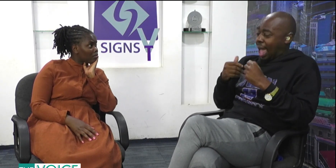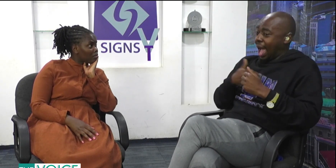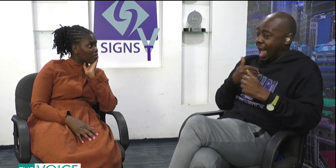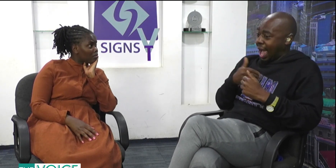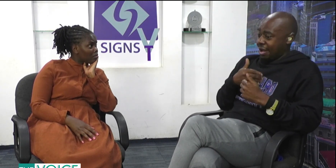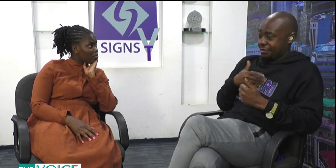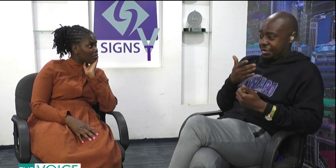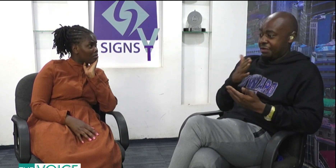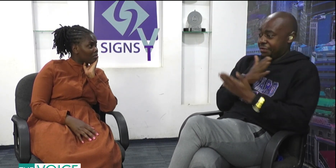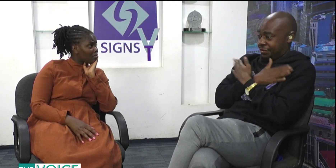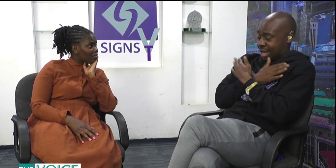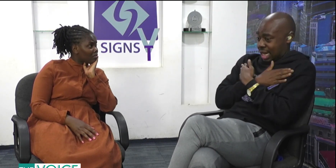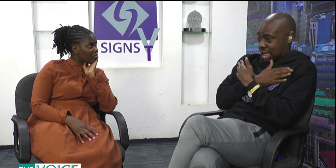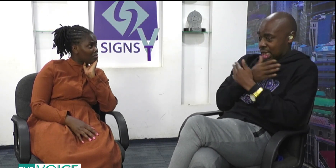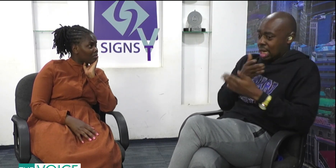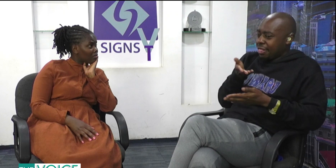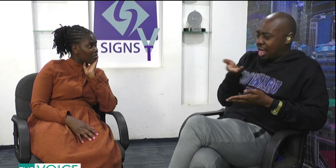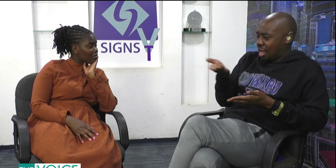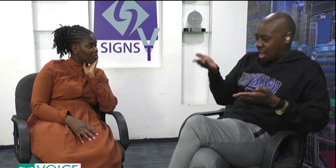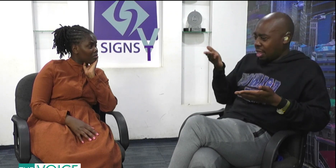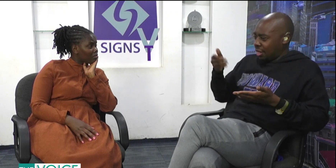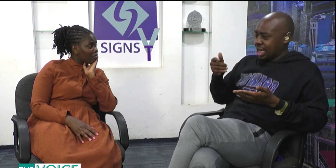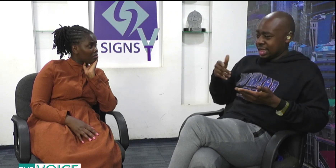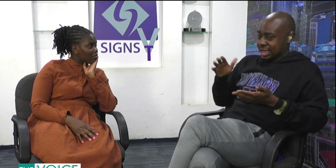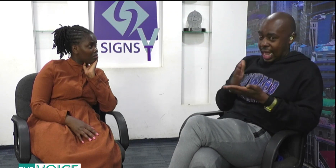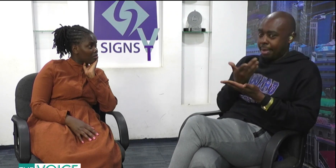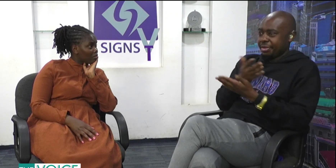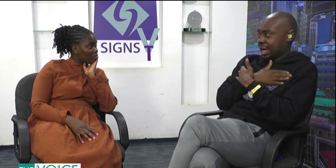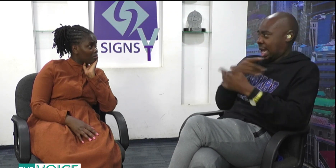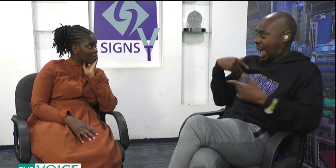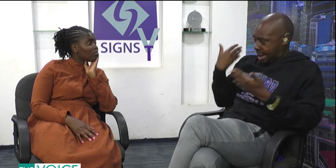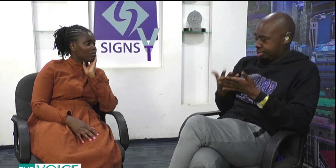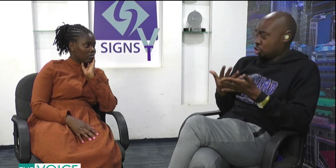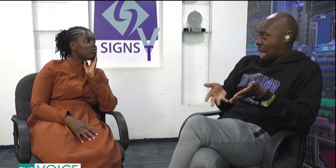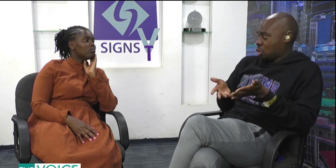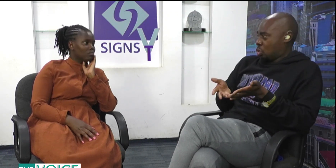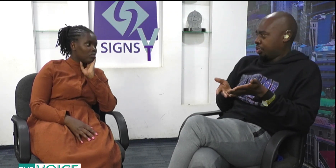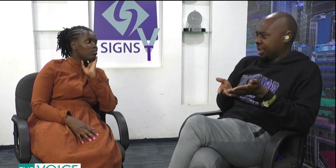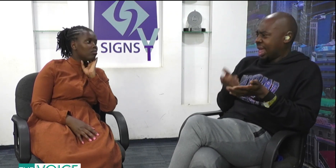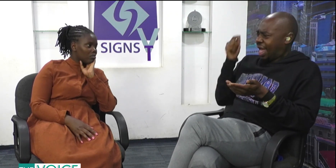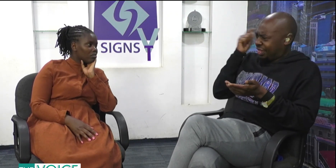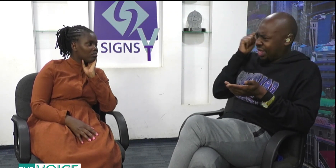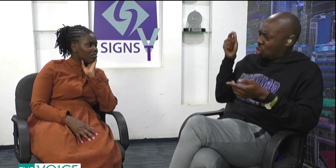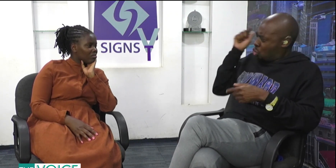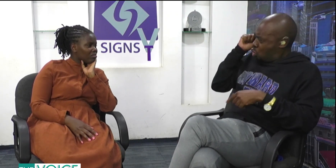didn't understand that I was hearing, but right now I've lost my the ability to hear. I'm deaf.